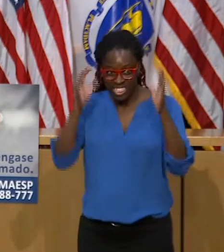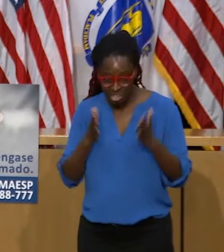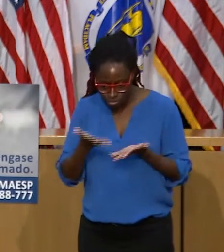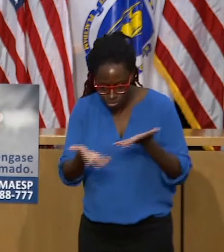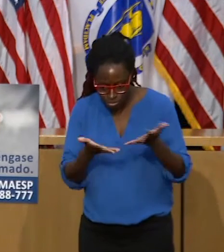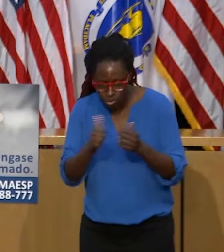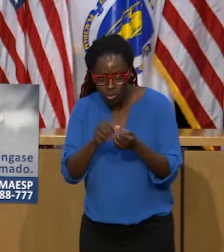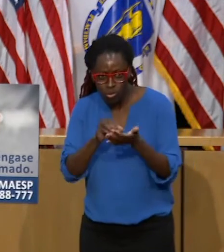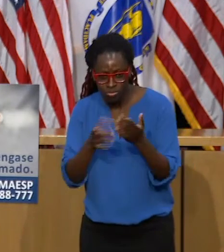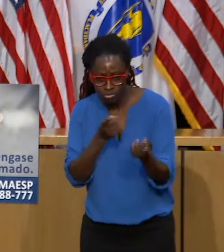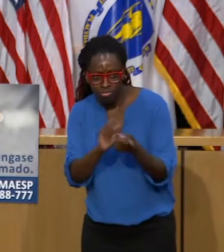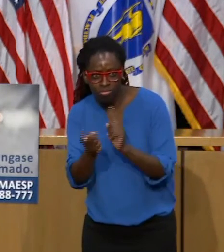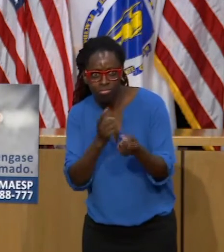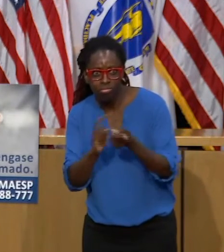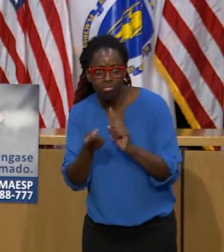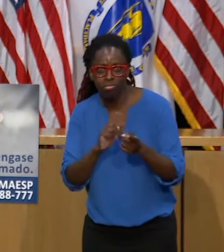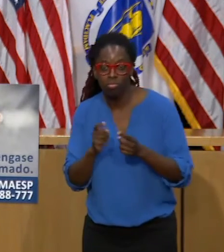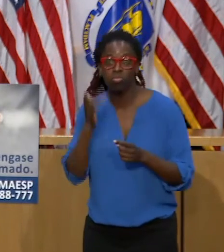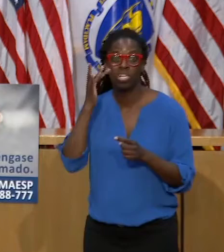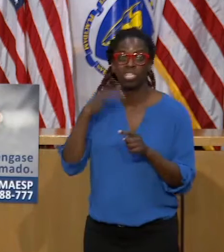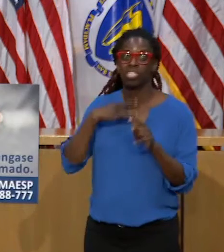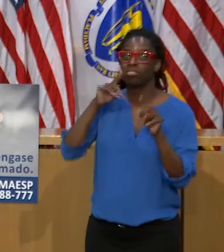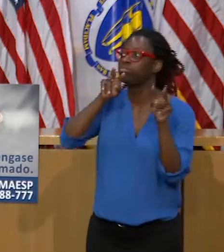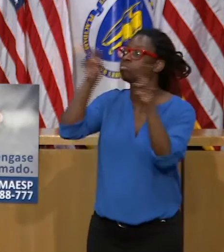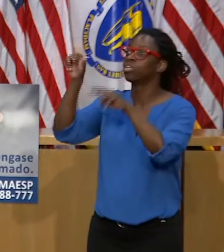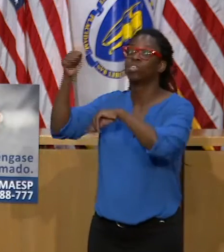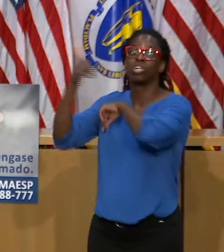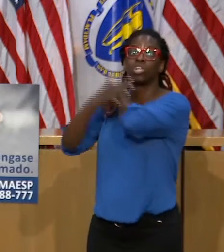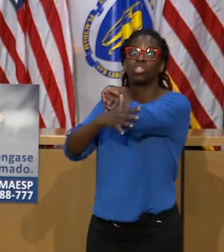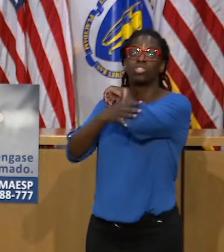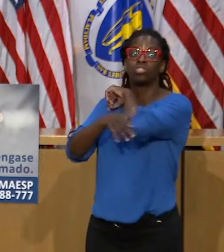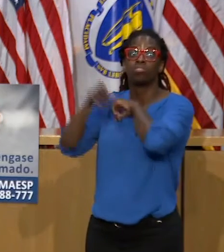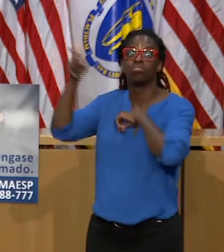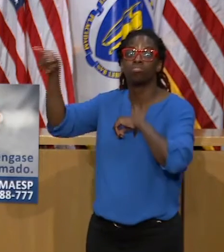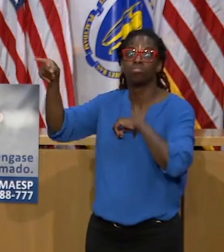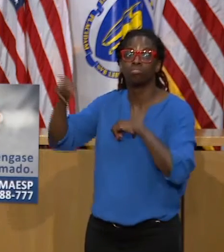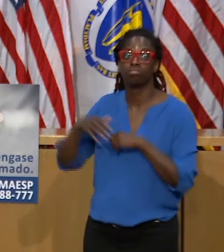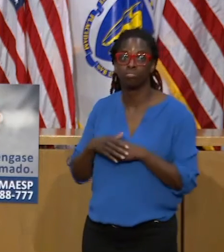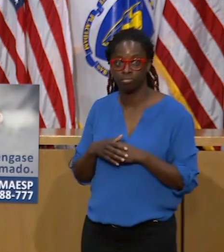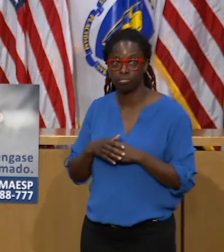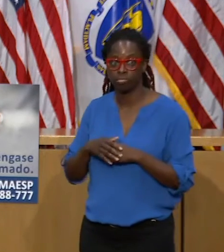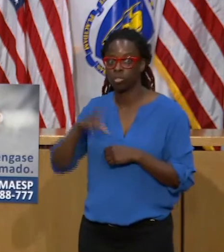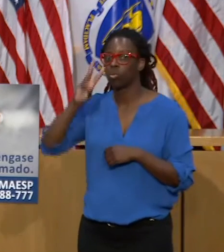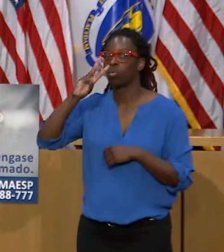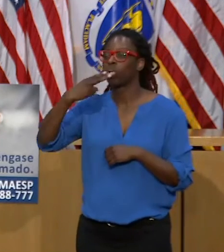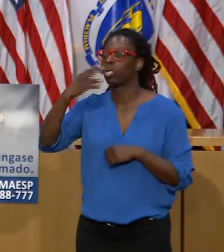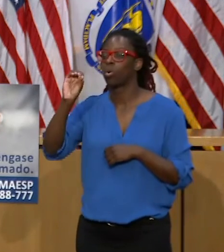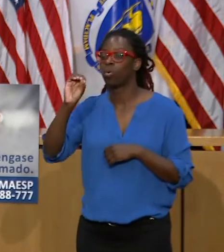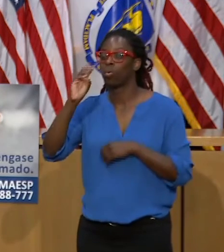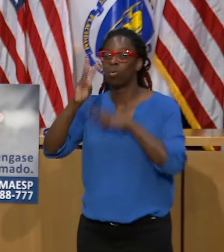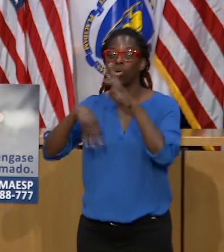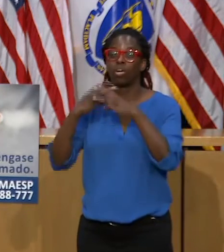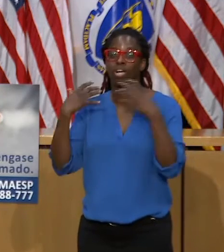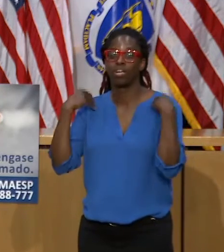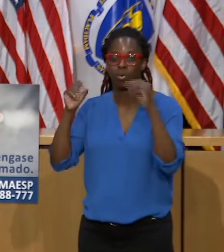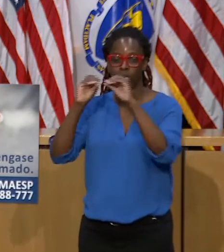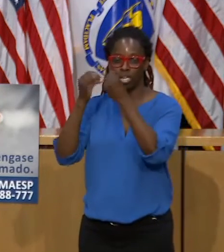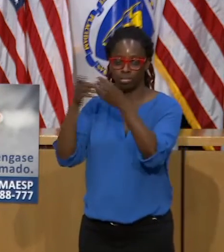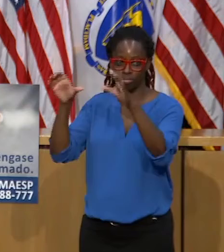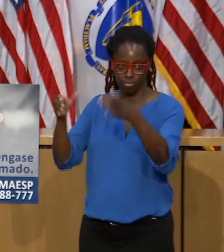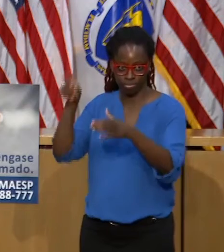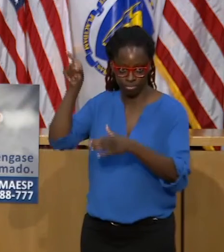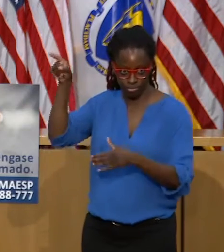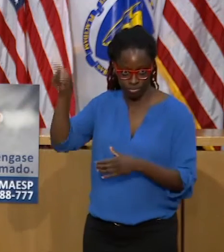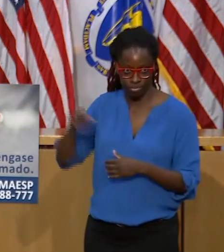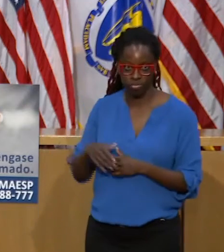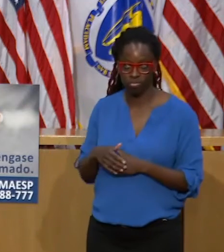countries and also the World Health Organization have endorsed a distance of 3 feet as the minimum distance for separation. This